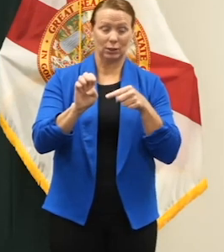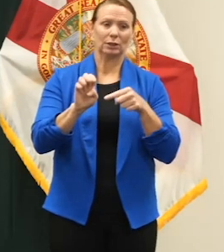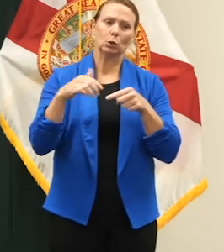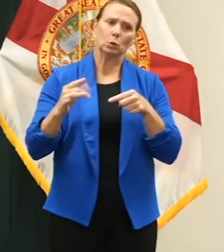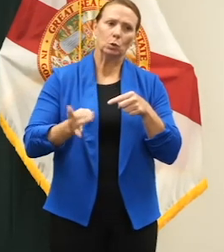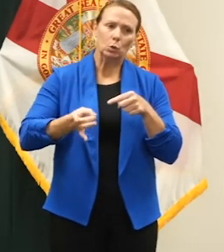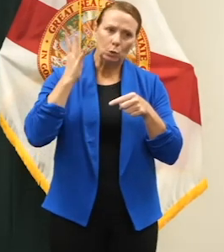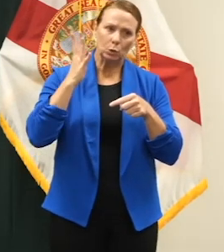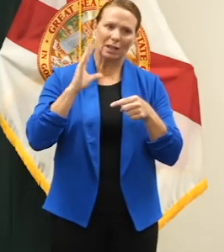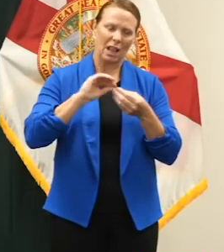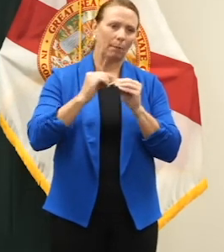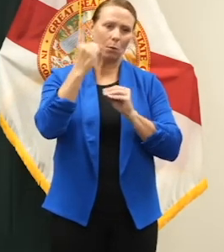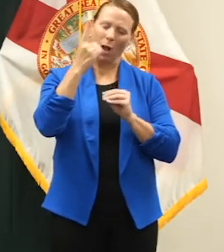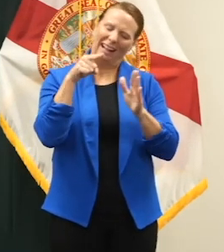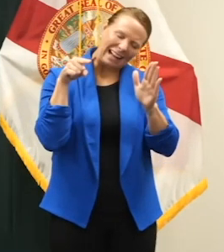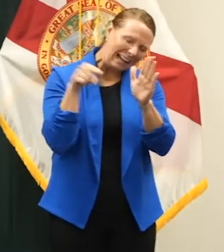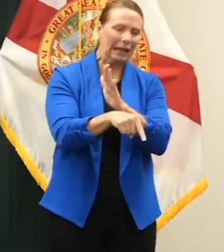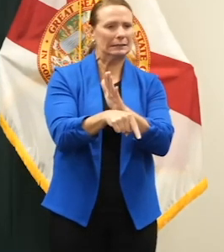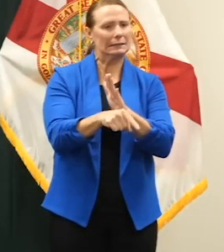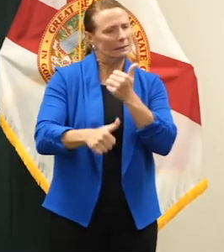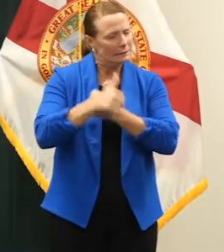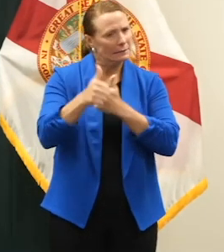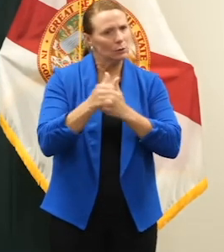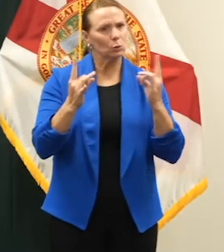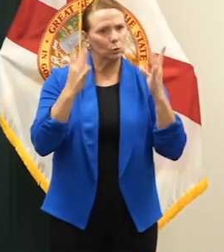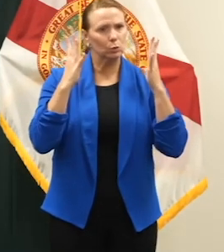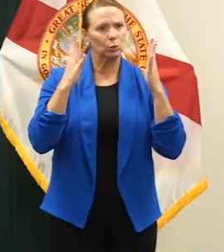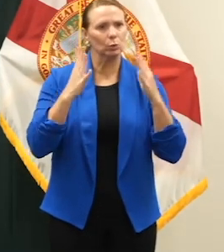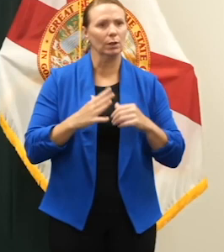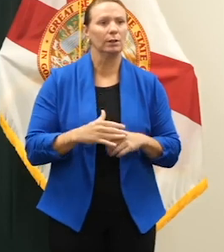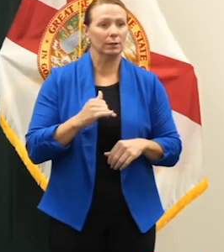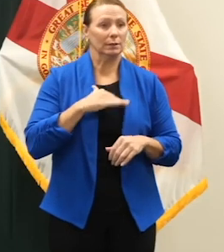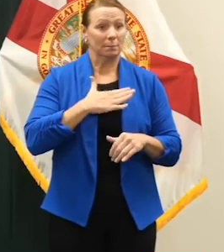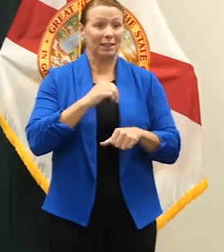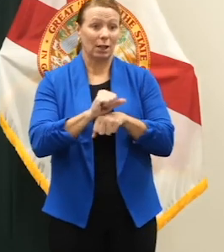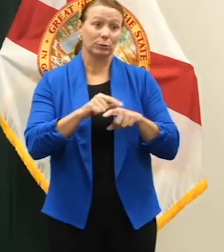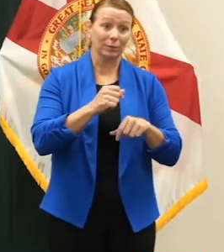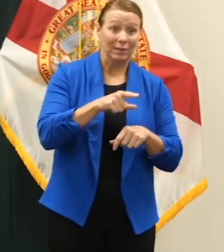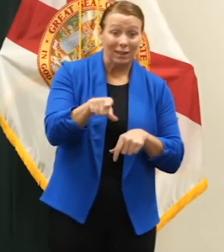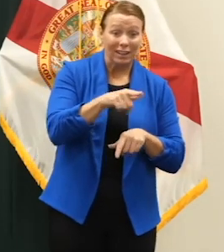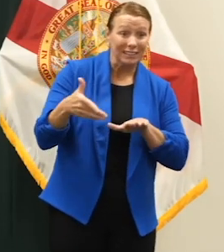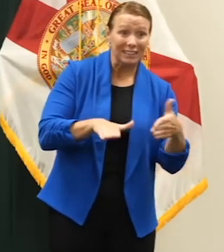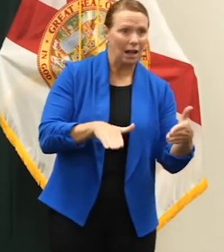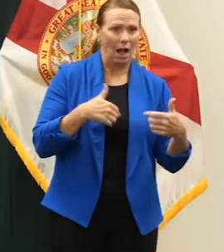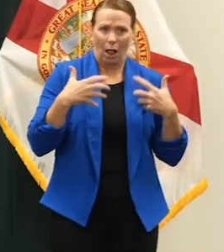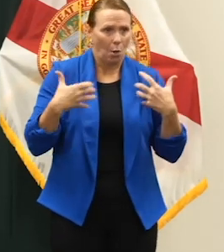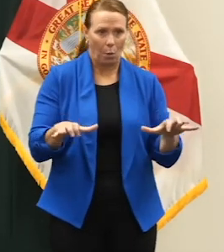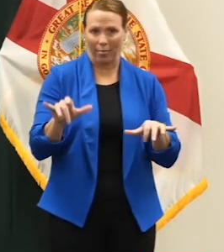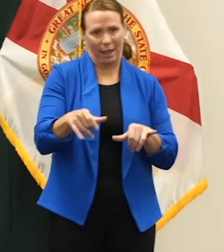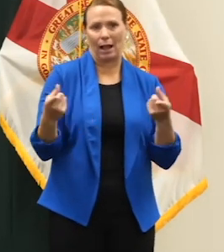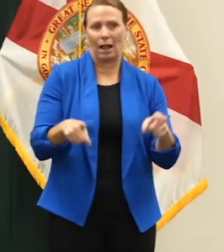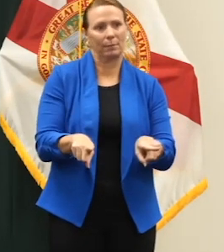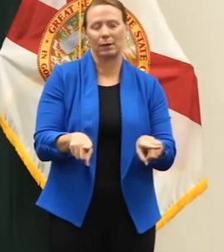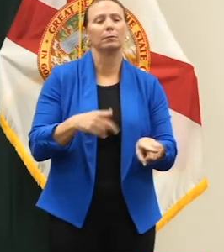my biggest concern with my job, what I do, is fatalities. And that's not my equation. So take heed of these warnings,